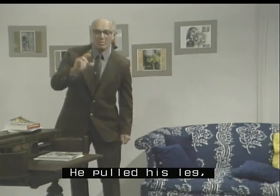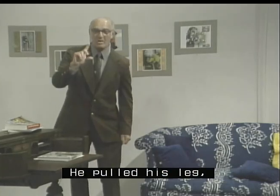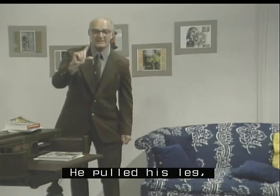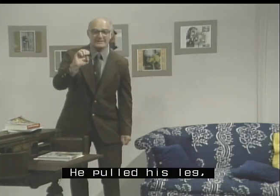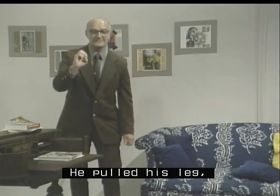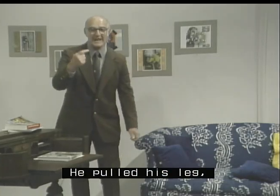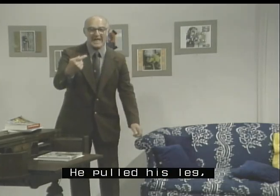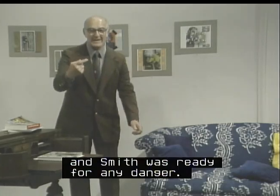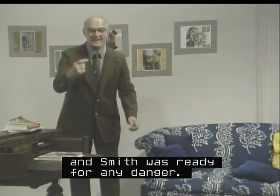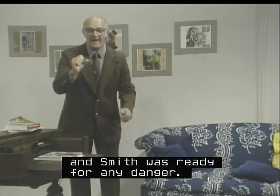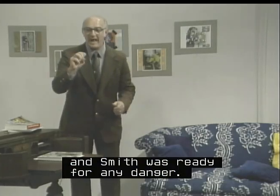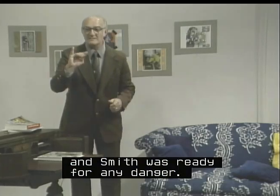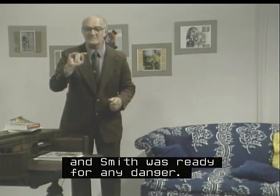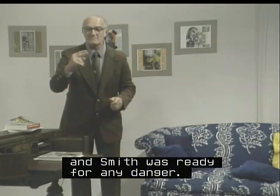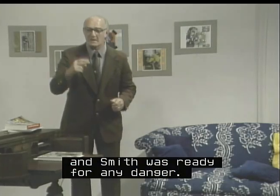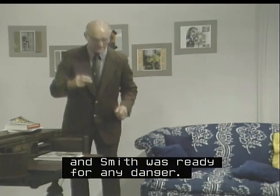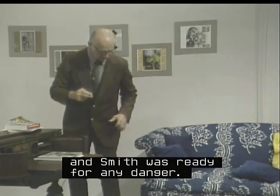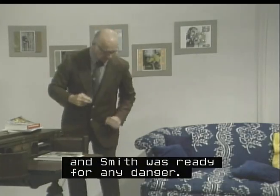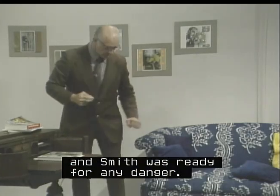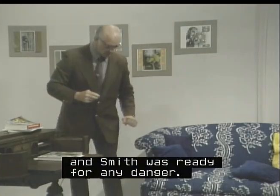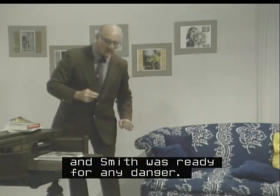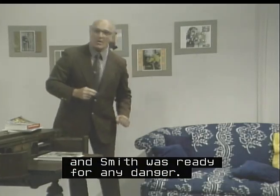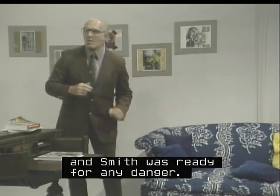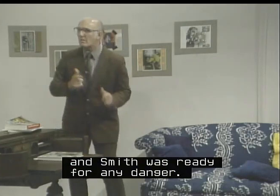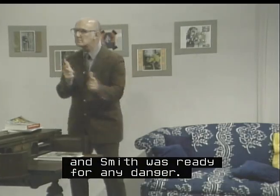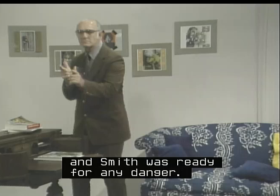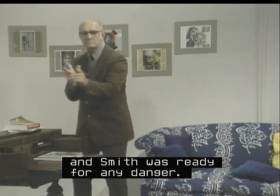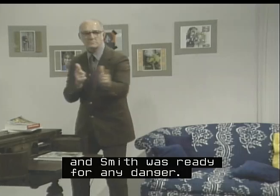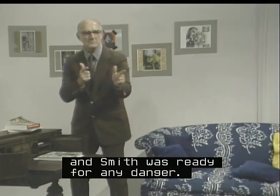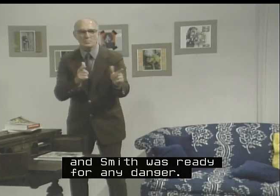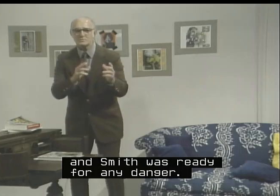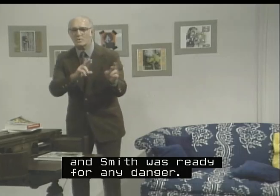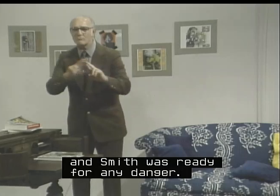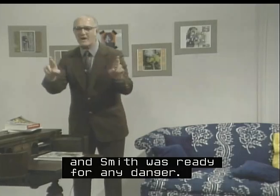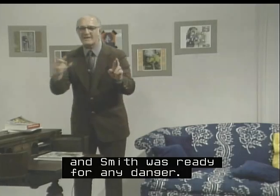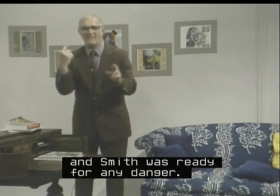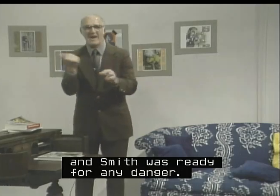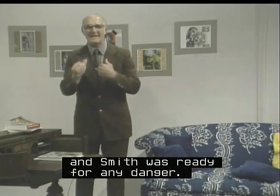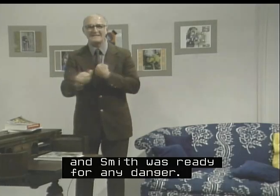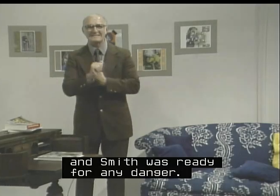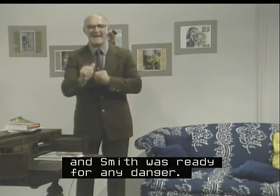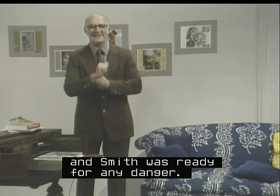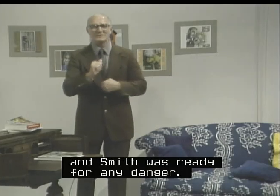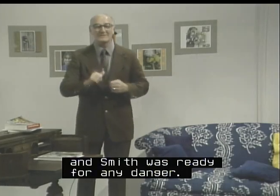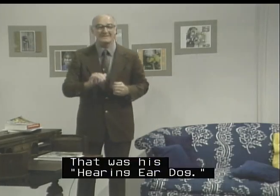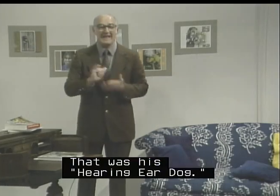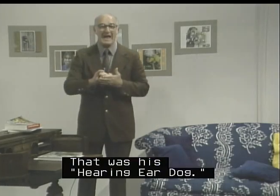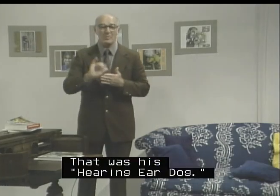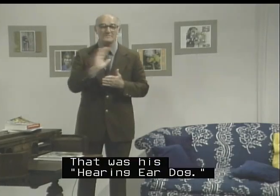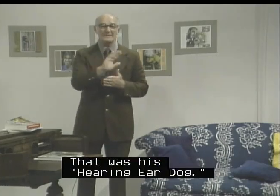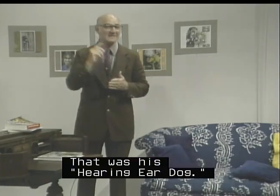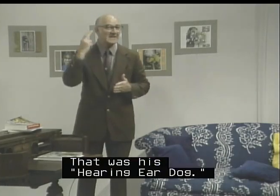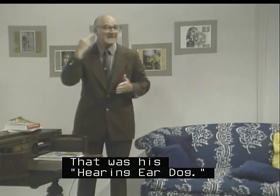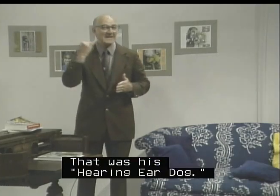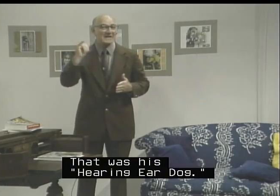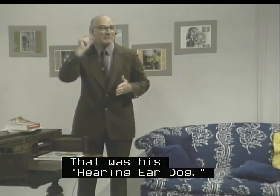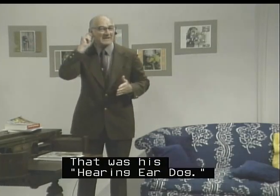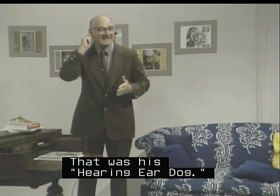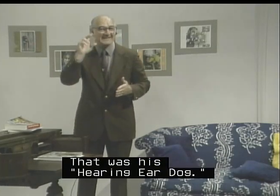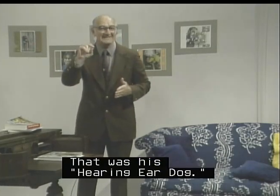pulled his leg, and Smith was ready for any danger. That was his hearing ear